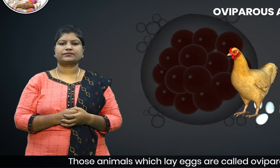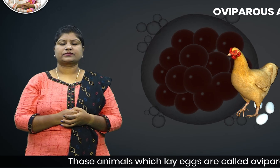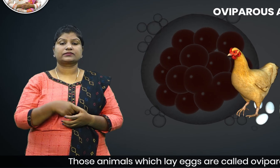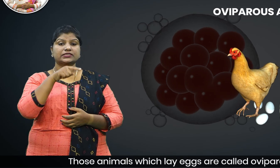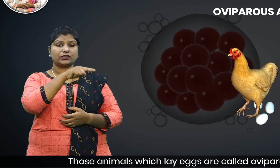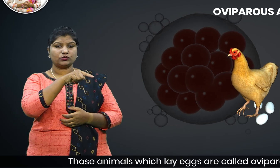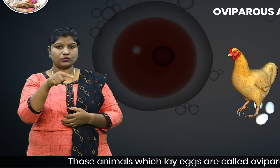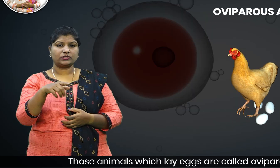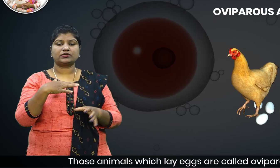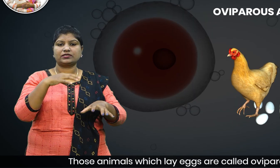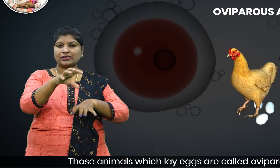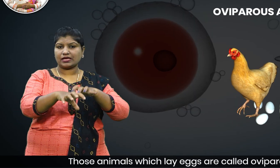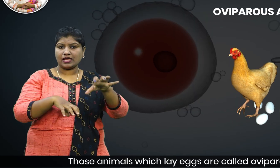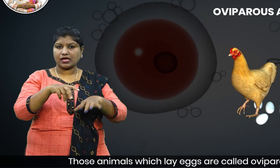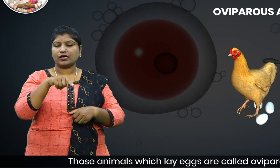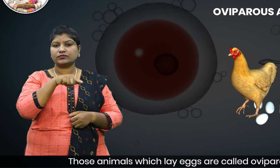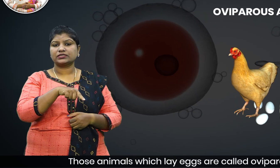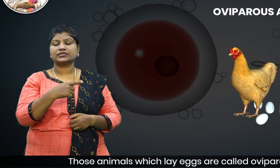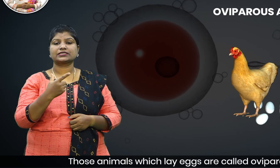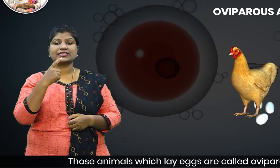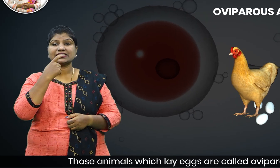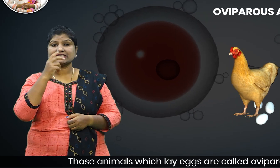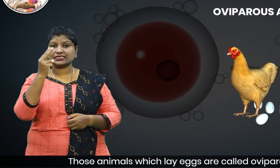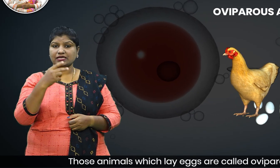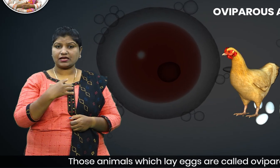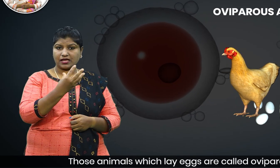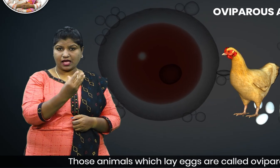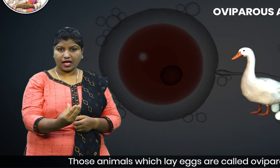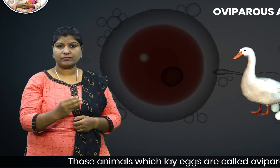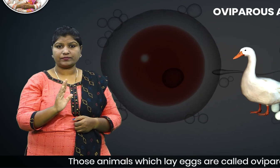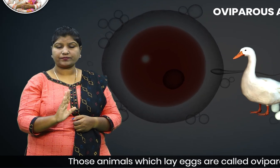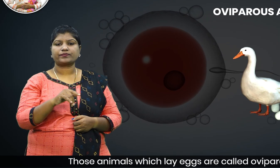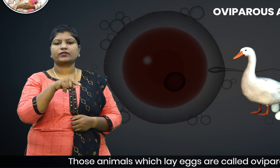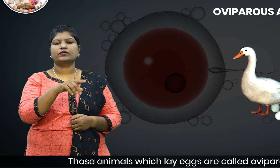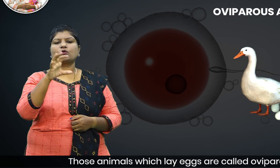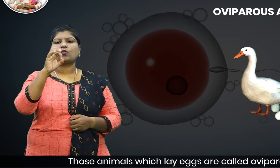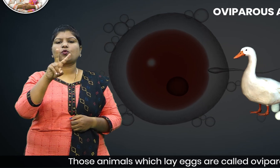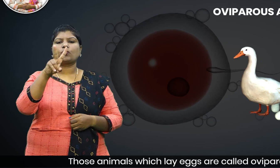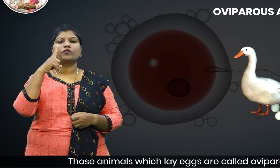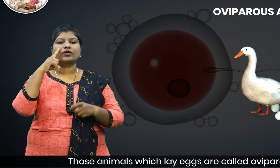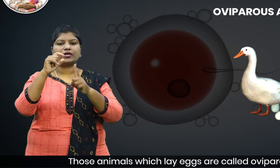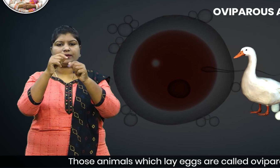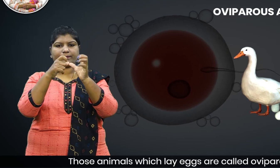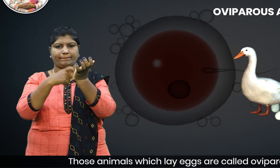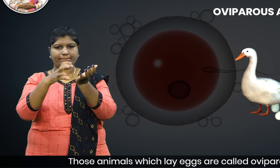Those animals which lay eggs are called oviparous animals.